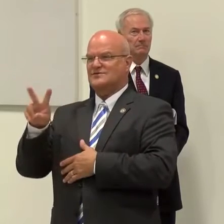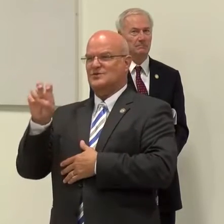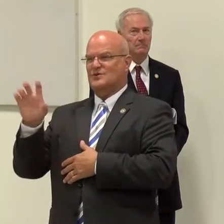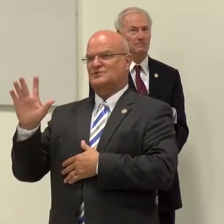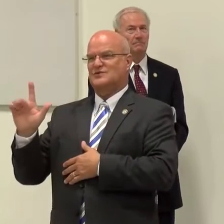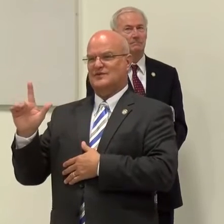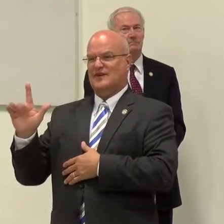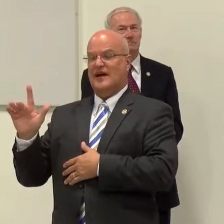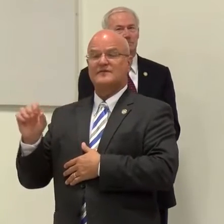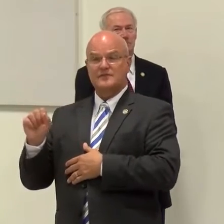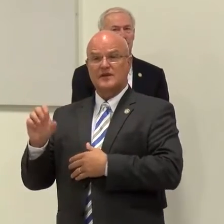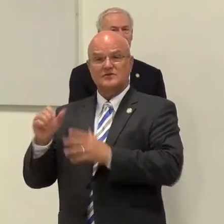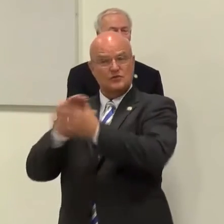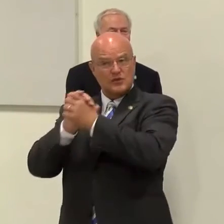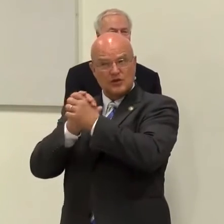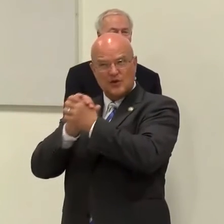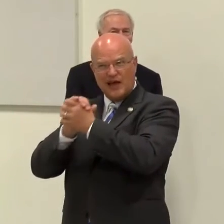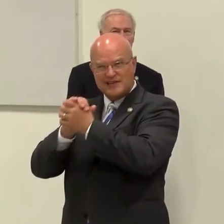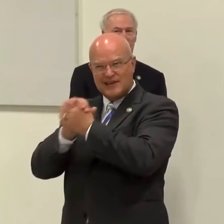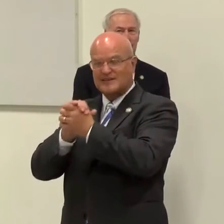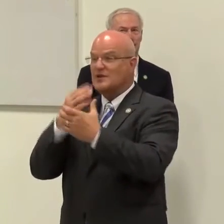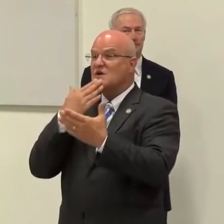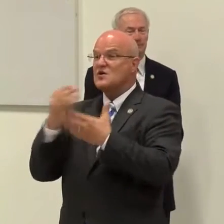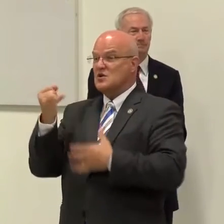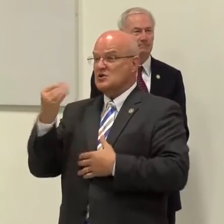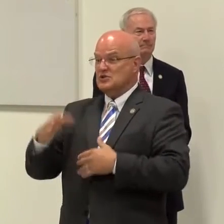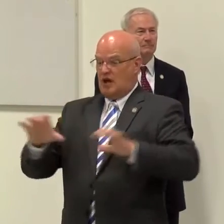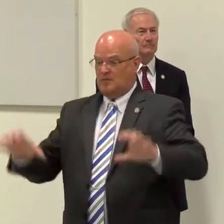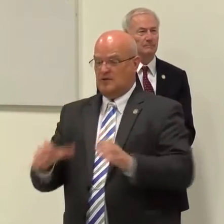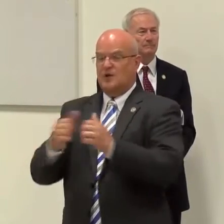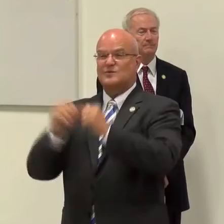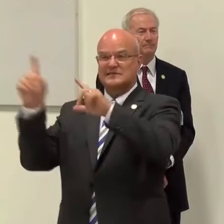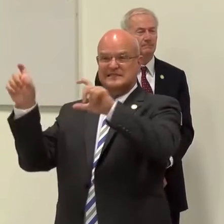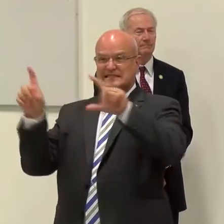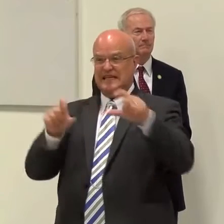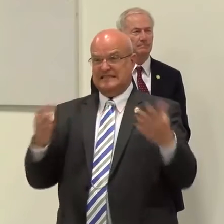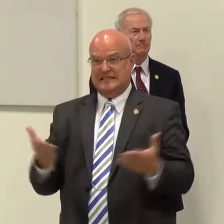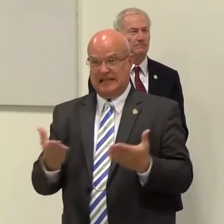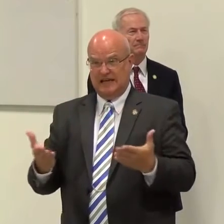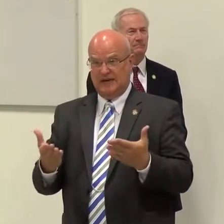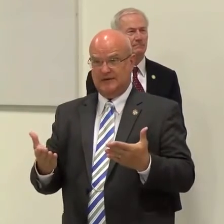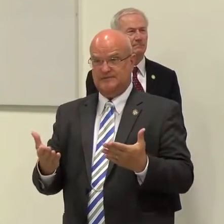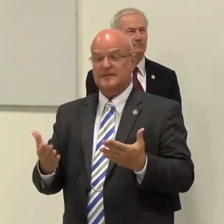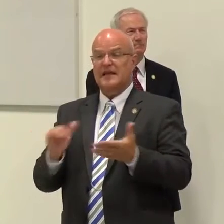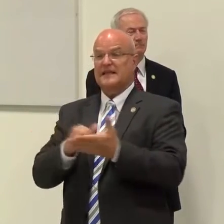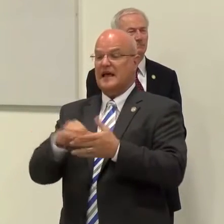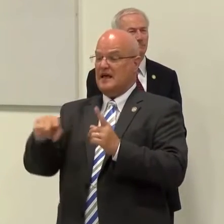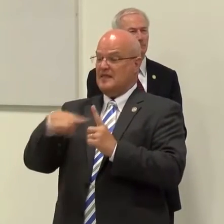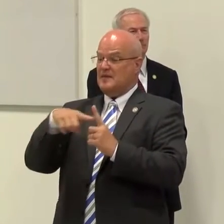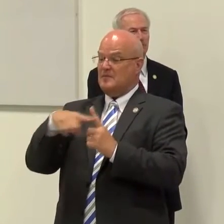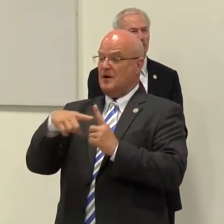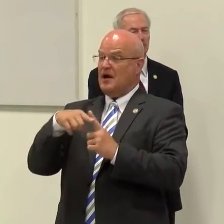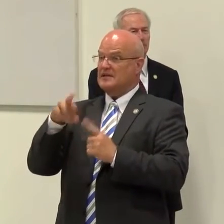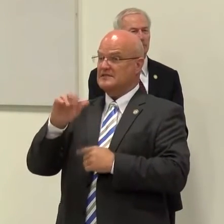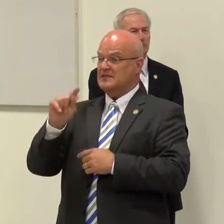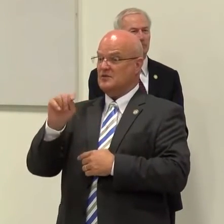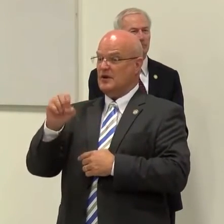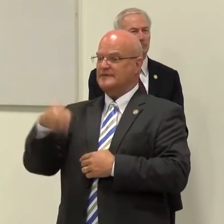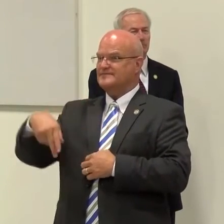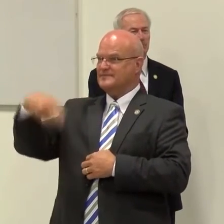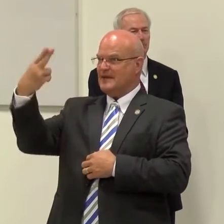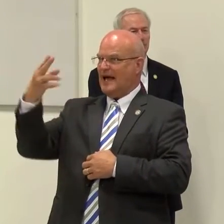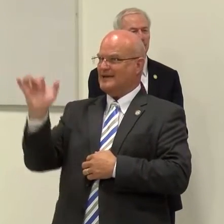1,225. So congratulations on a good job done with testing. Now your percent positivity has been very high